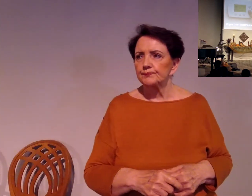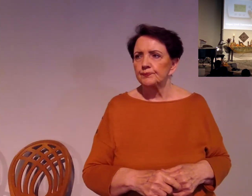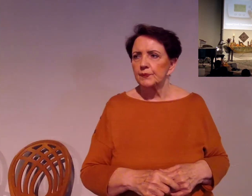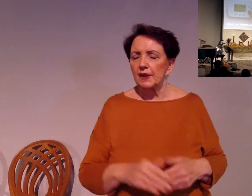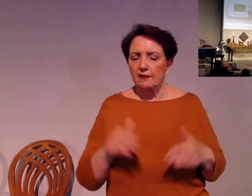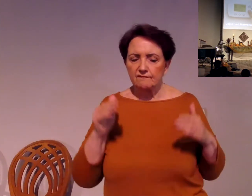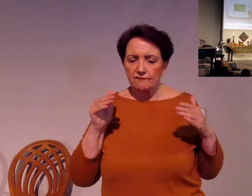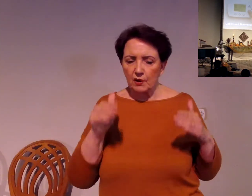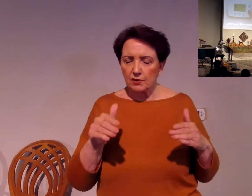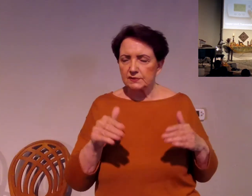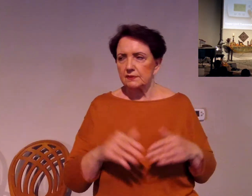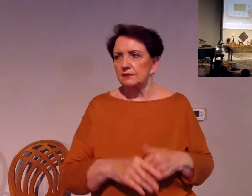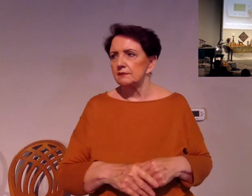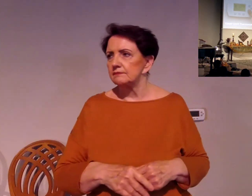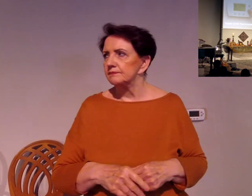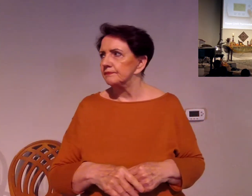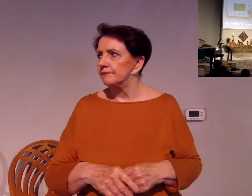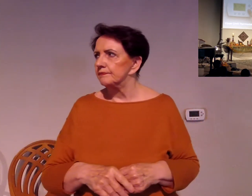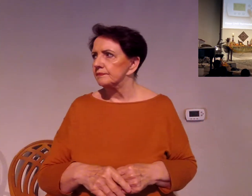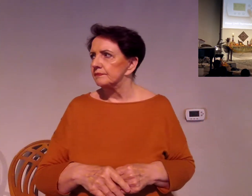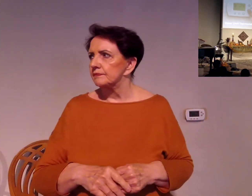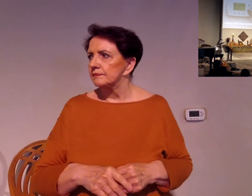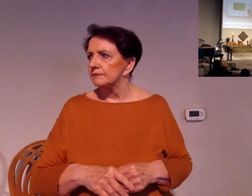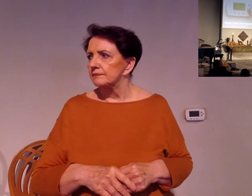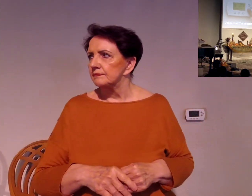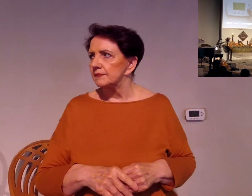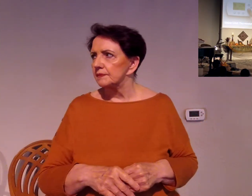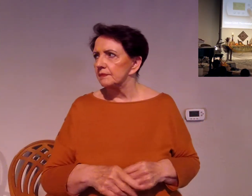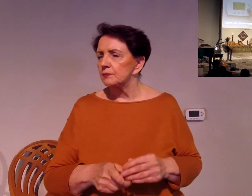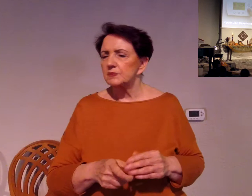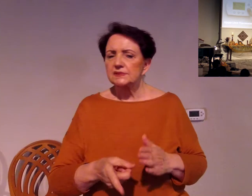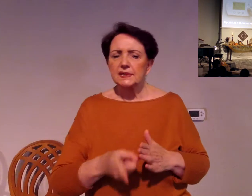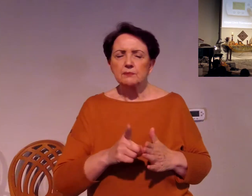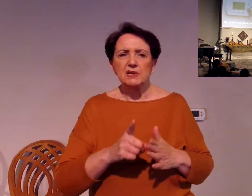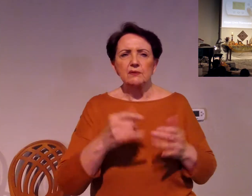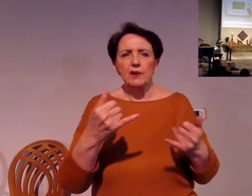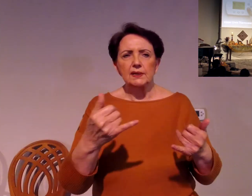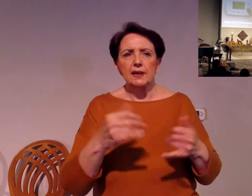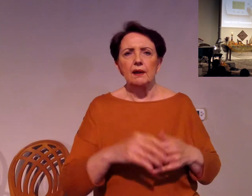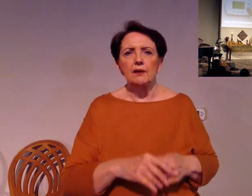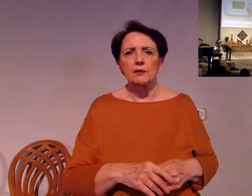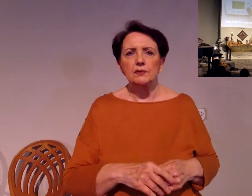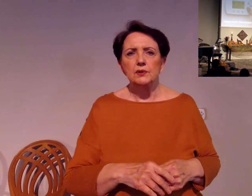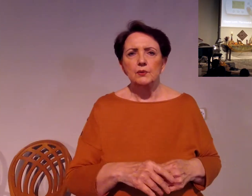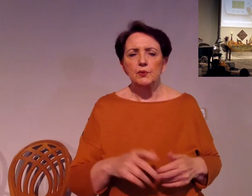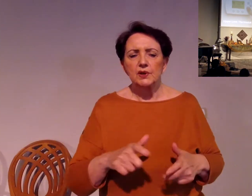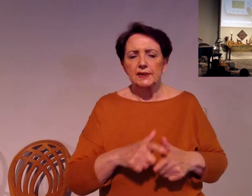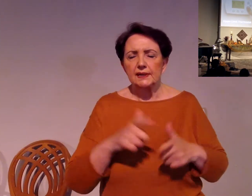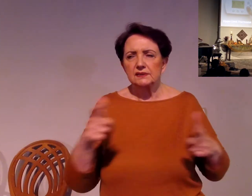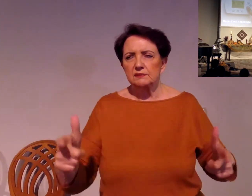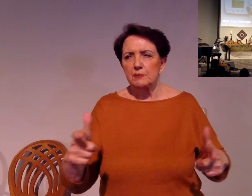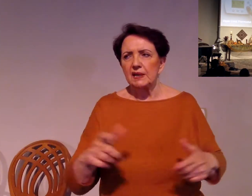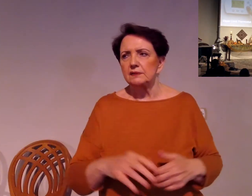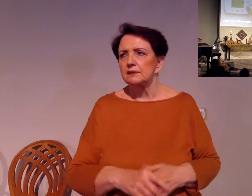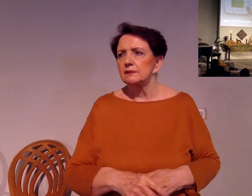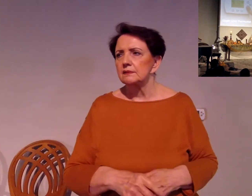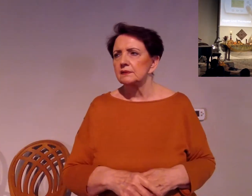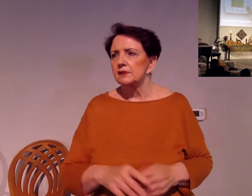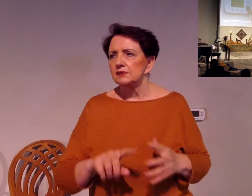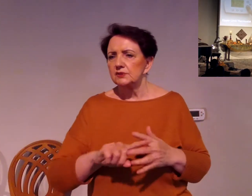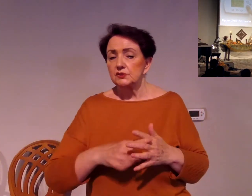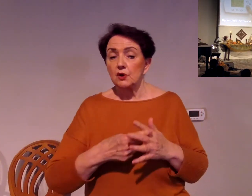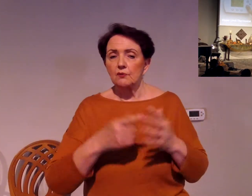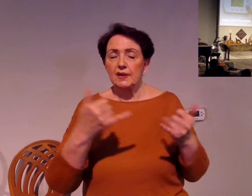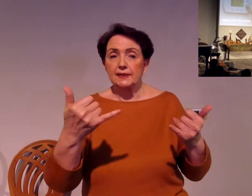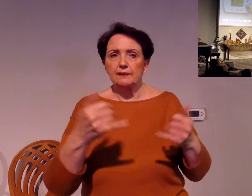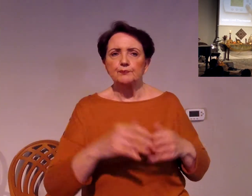attention. So I'm just going to take a minute. We're going to expand this. We're going to start it right now.